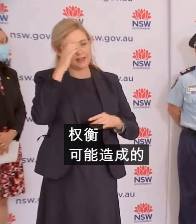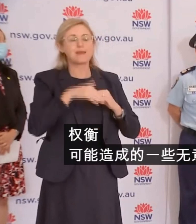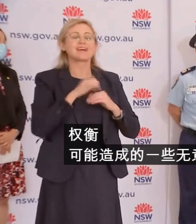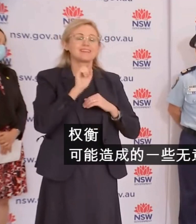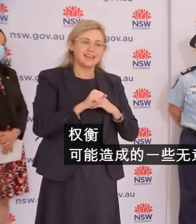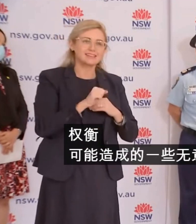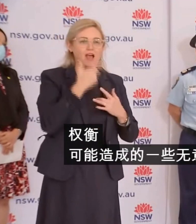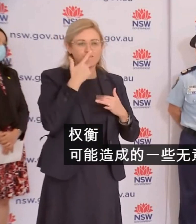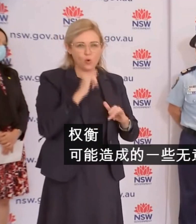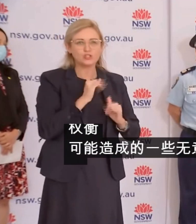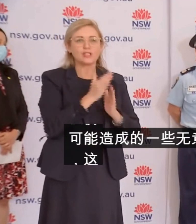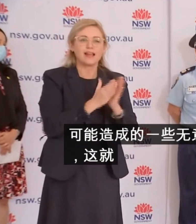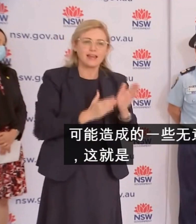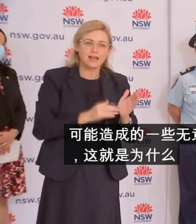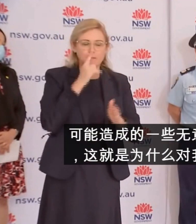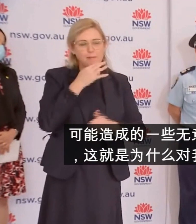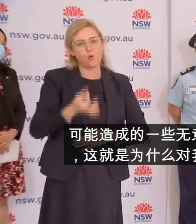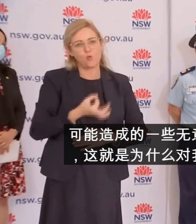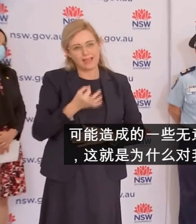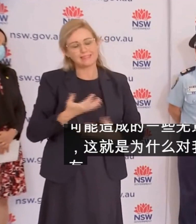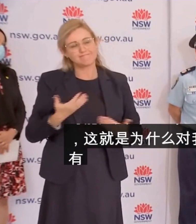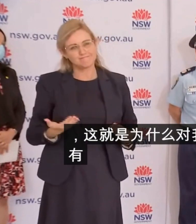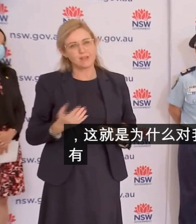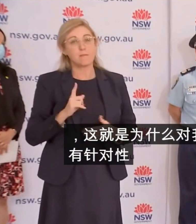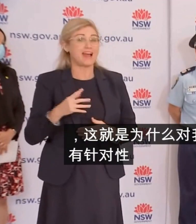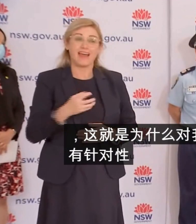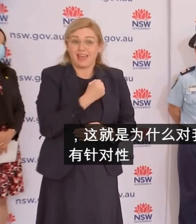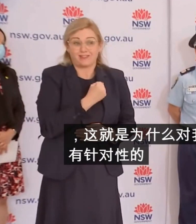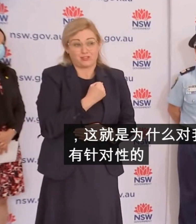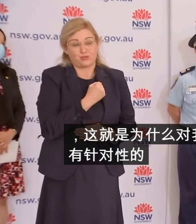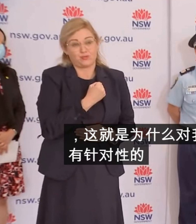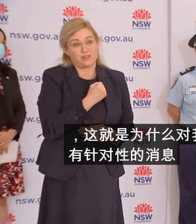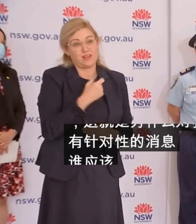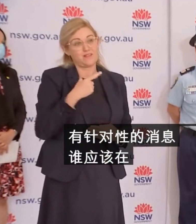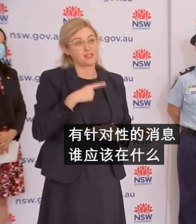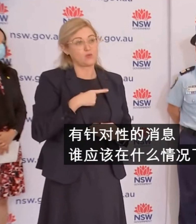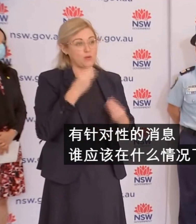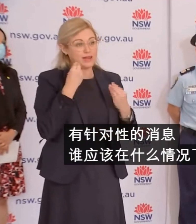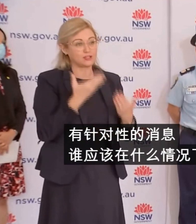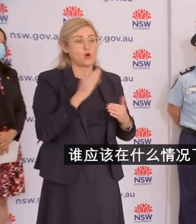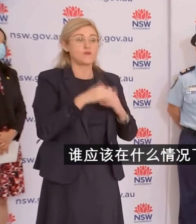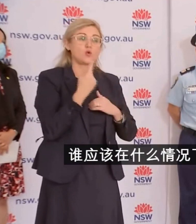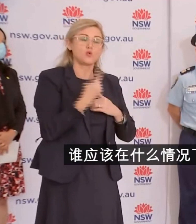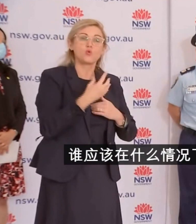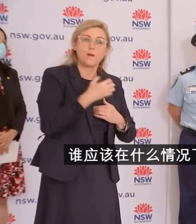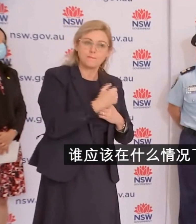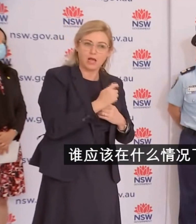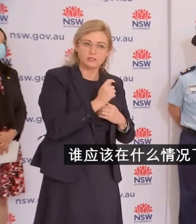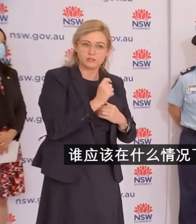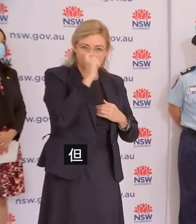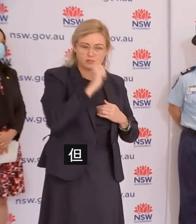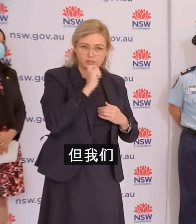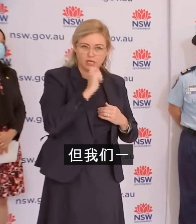unintentional delays that may be caused. And that's why it's really important for us to have very targeted messages about who should get tested in what